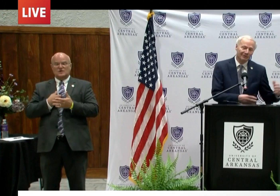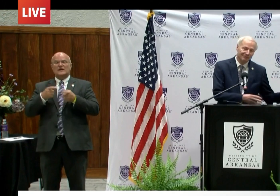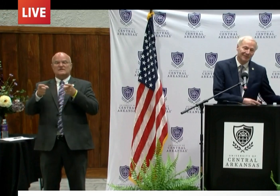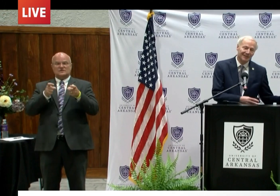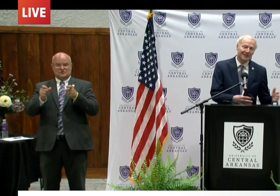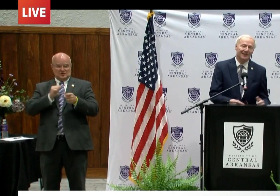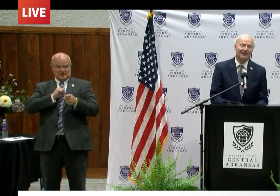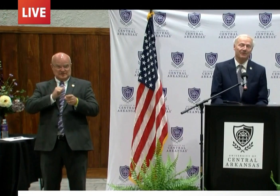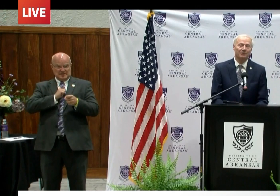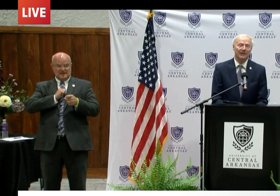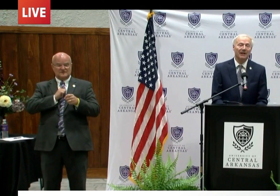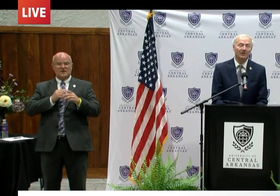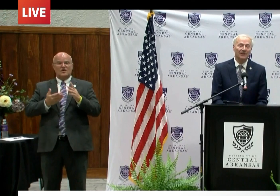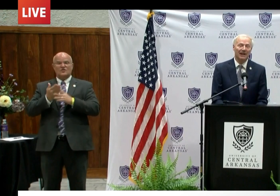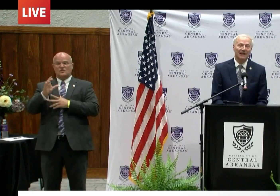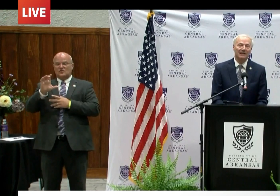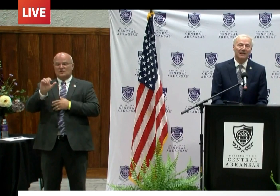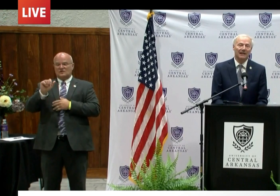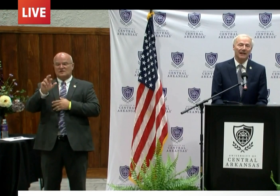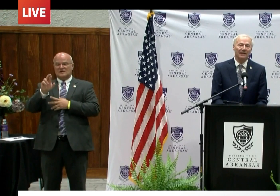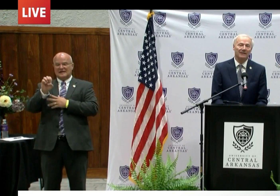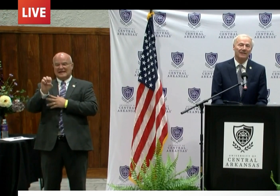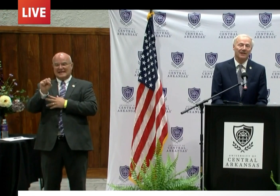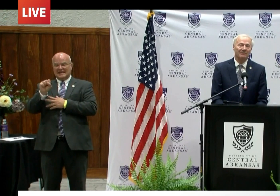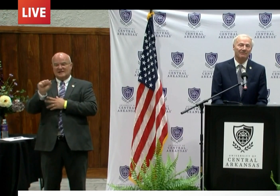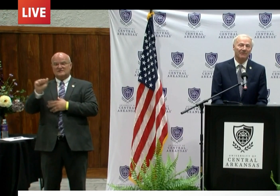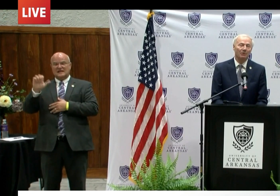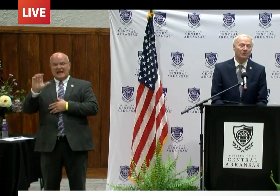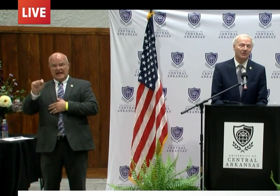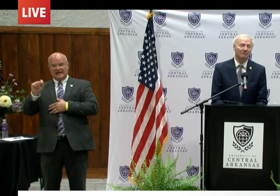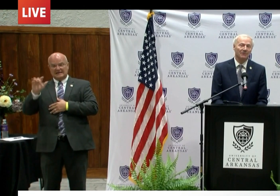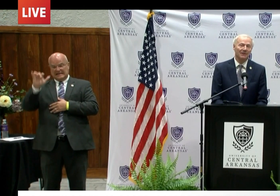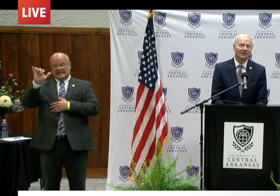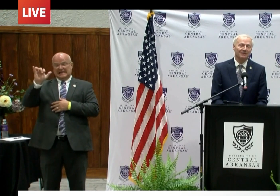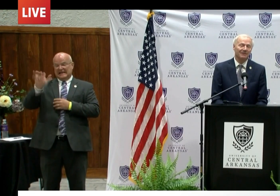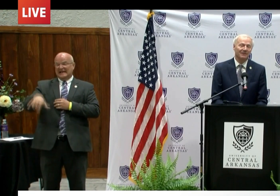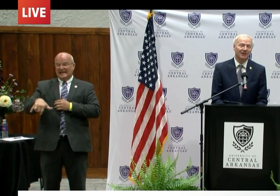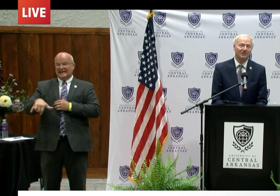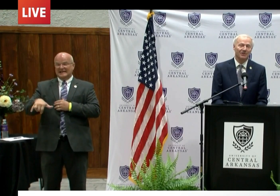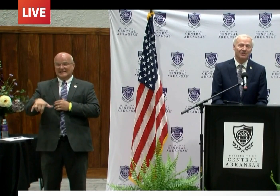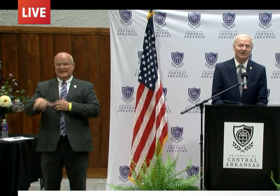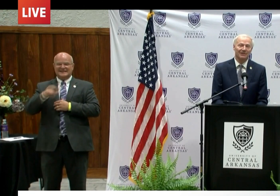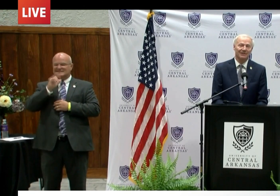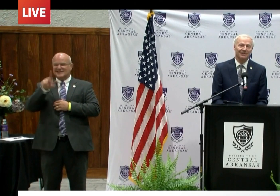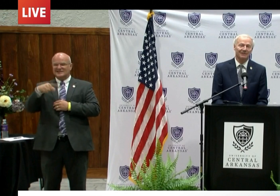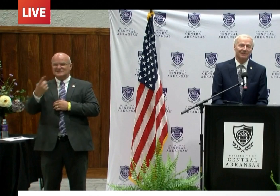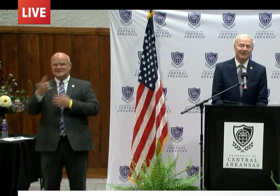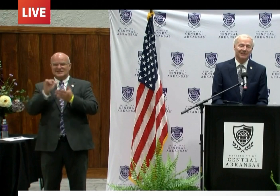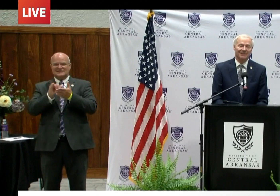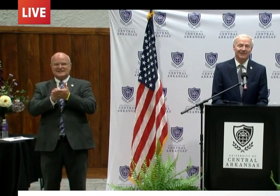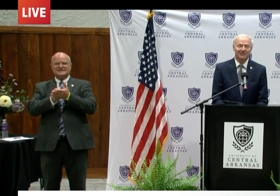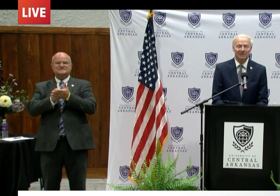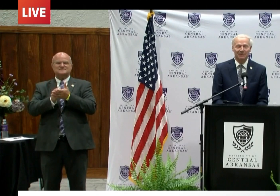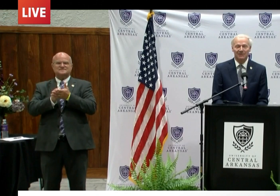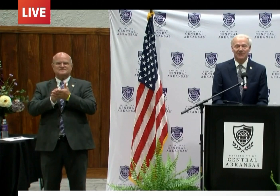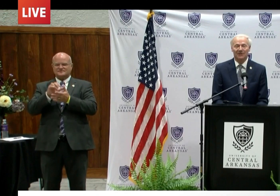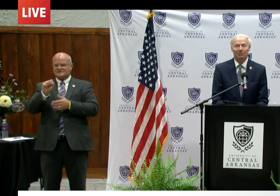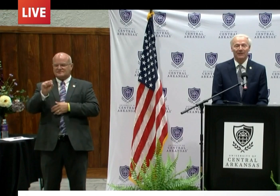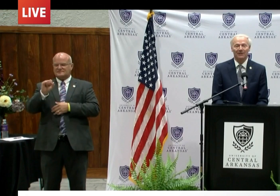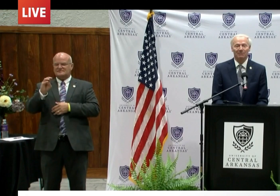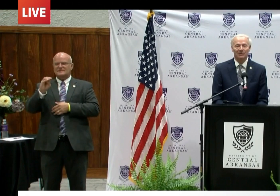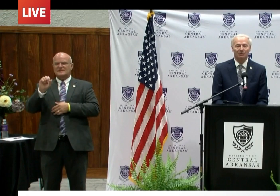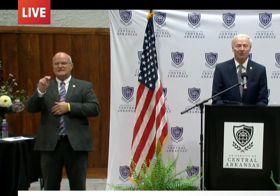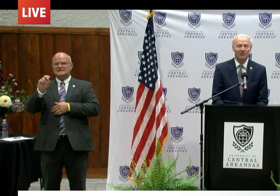control over through the CARES Act, and those are not just the